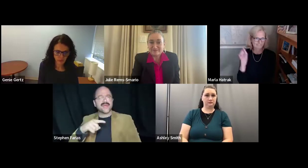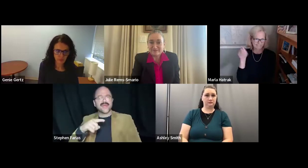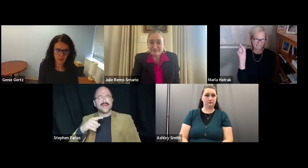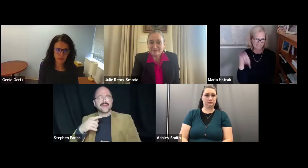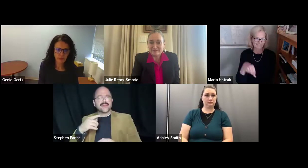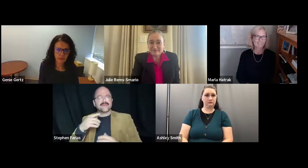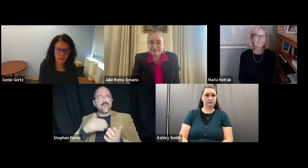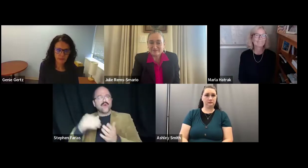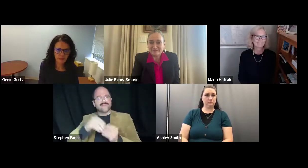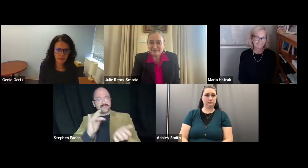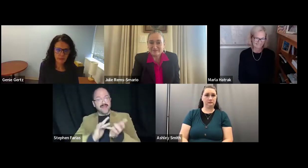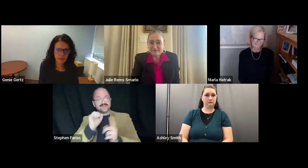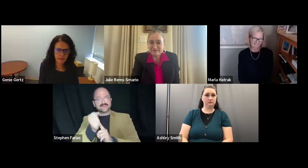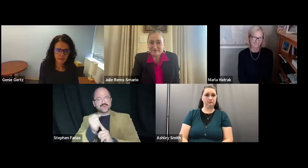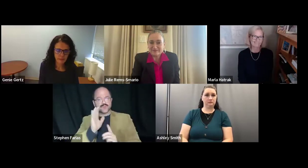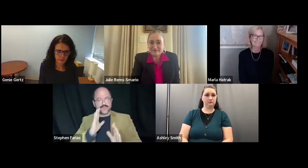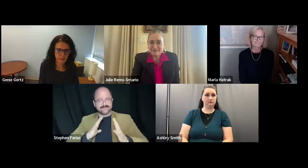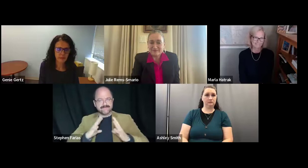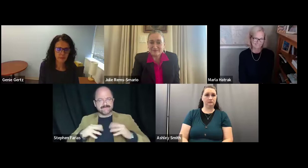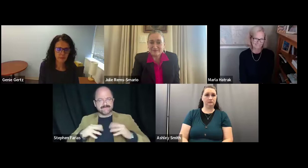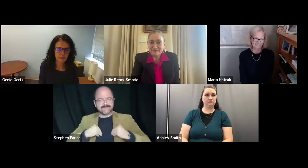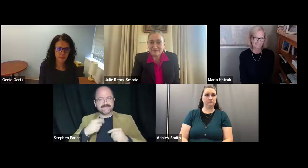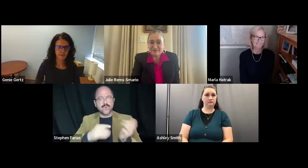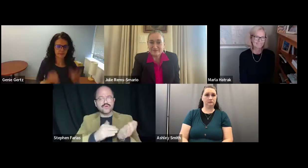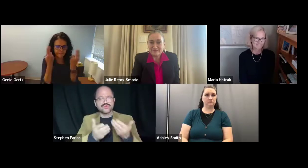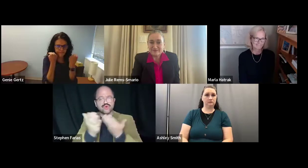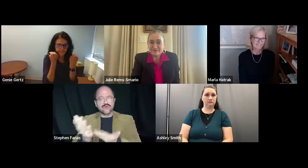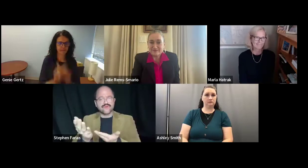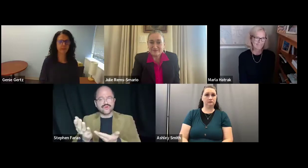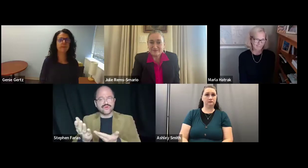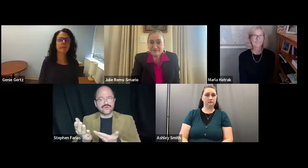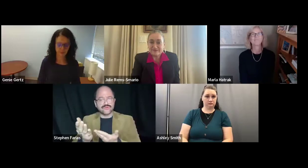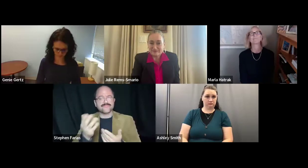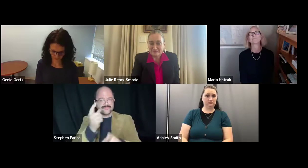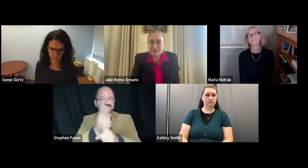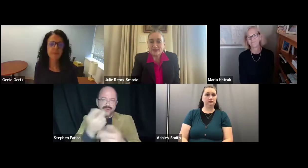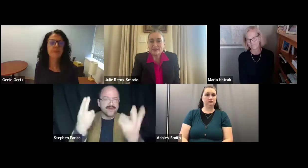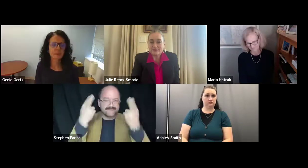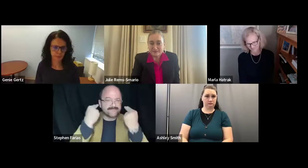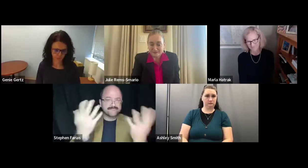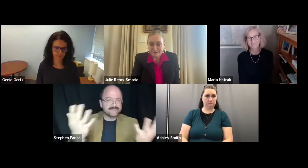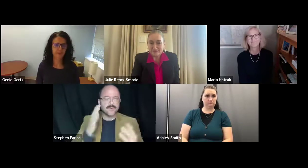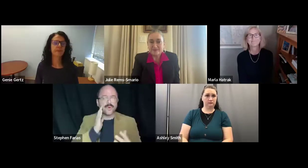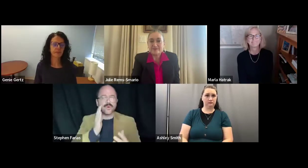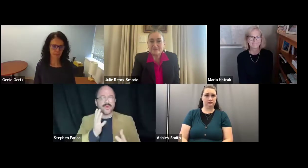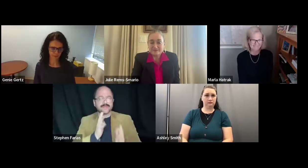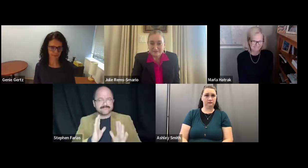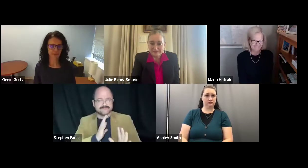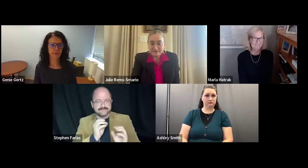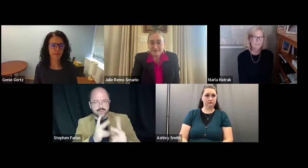communities, research has proven that oftentimes in medical situations, those individuals from marginalized